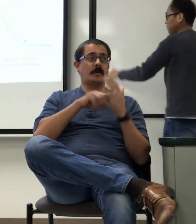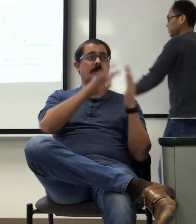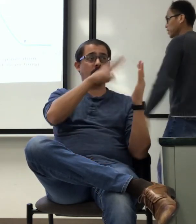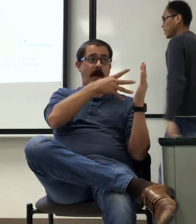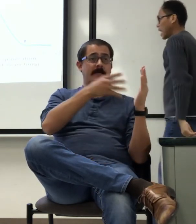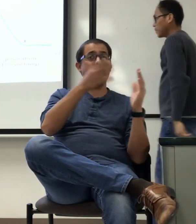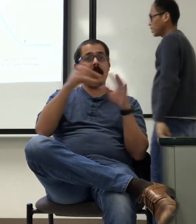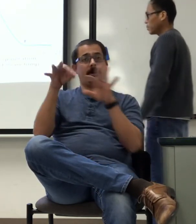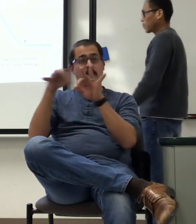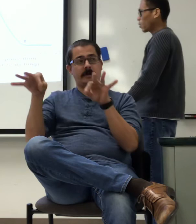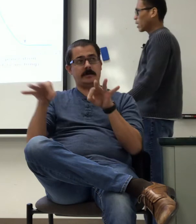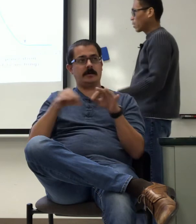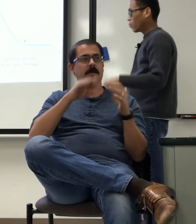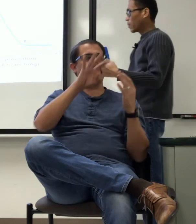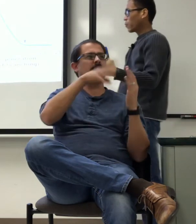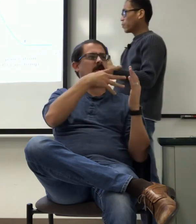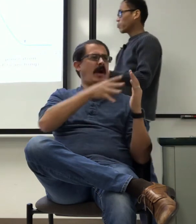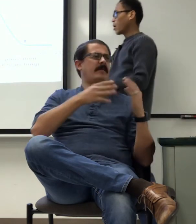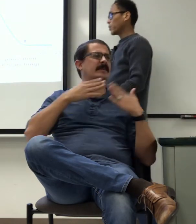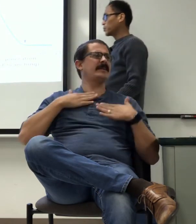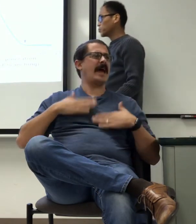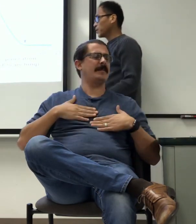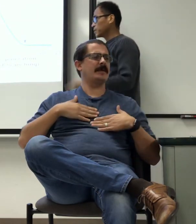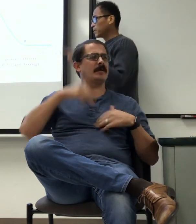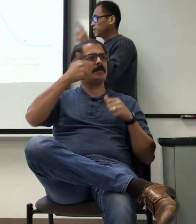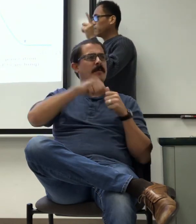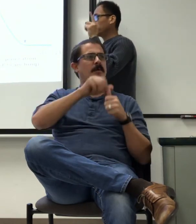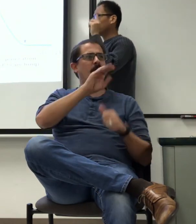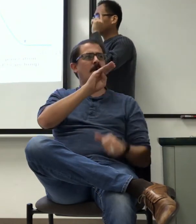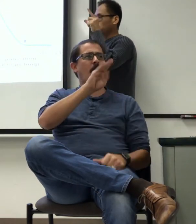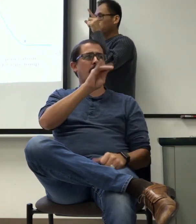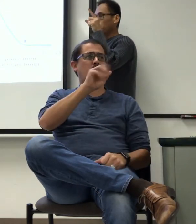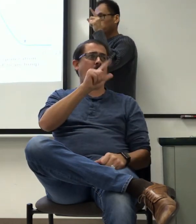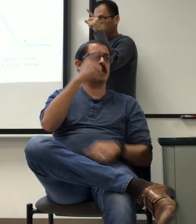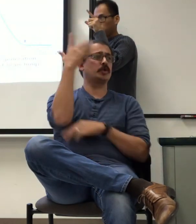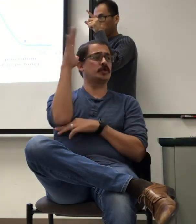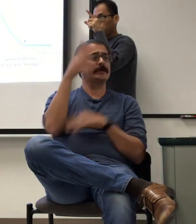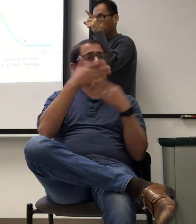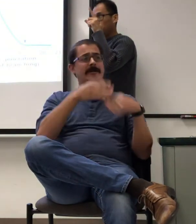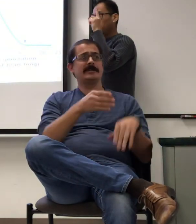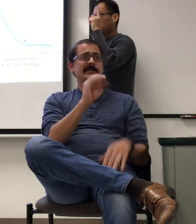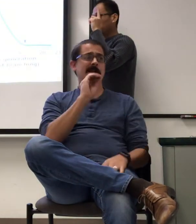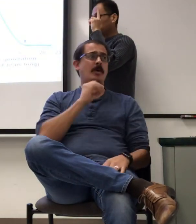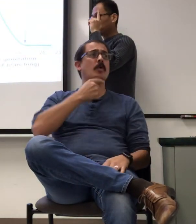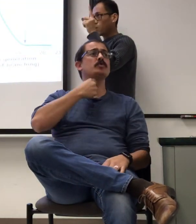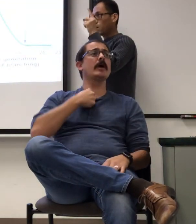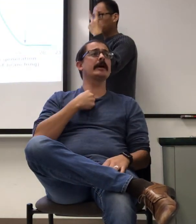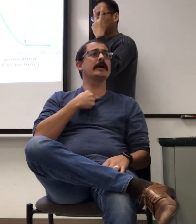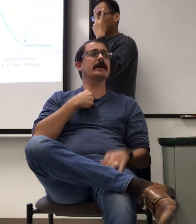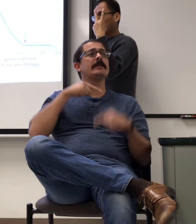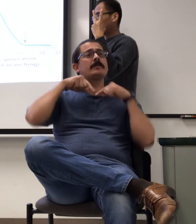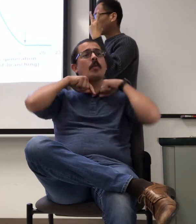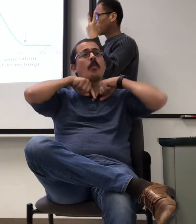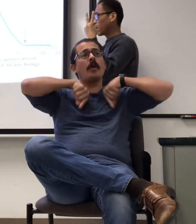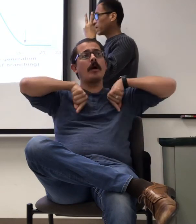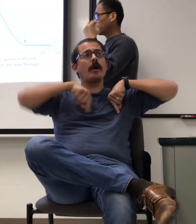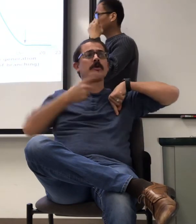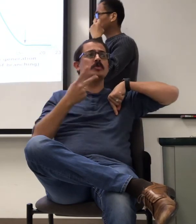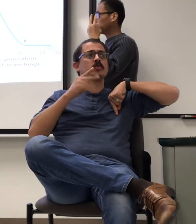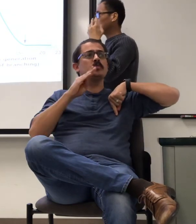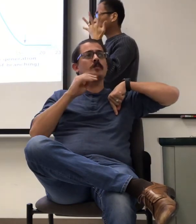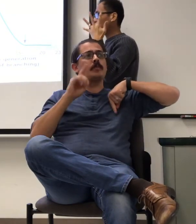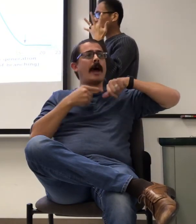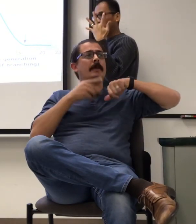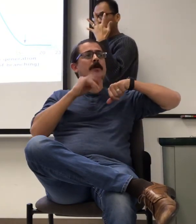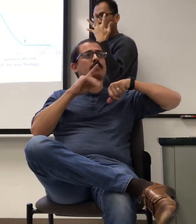The graph is the anatomy. Remember when I went through the bronchial tree, I said division 0, trachea. Division 1, 2 primary bronchi.